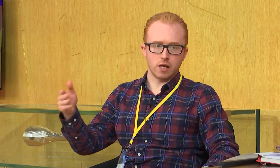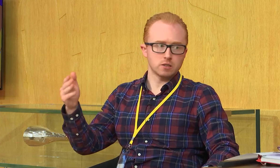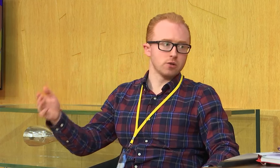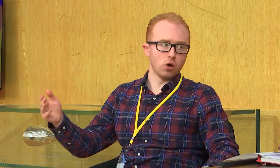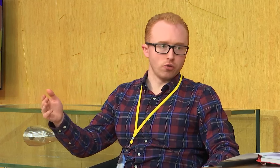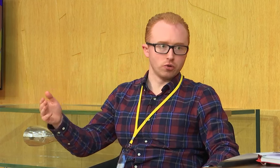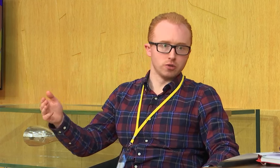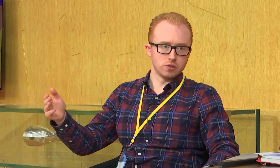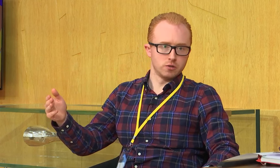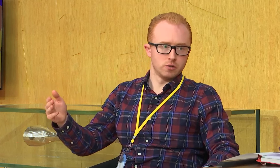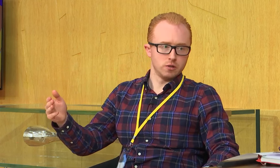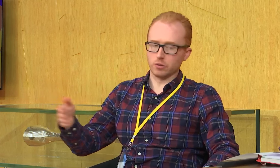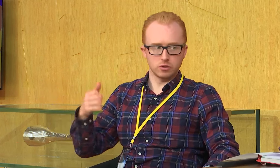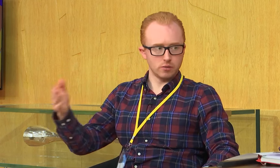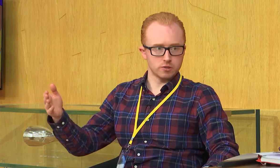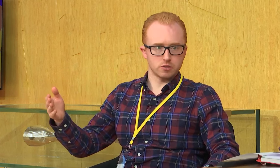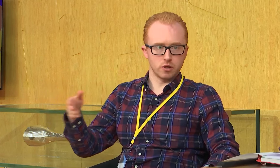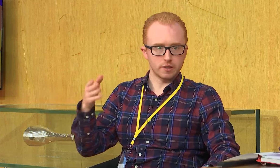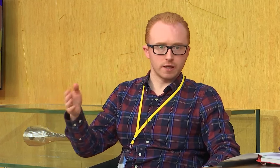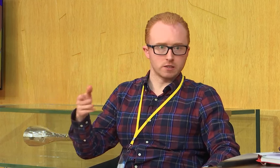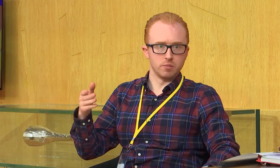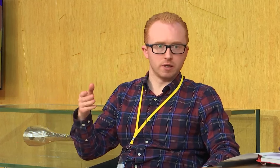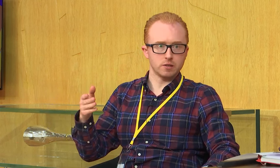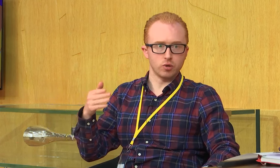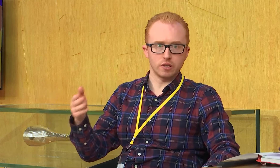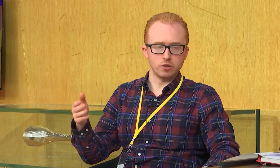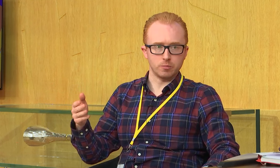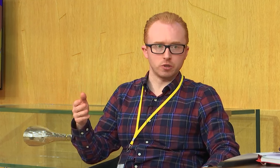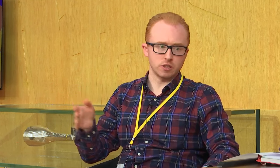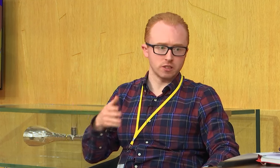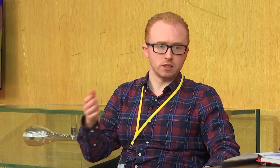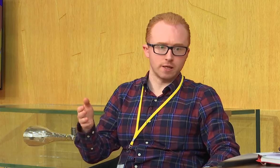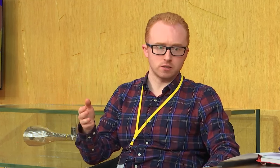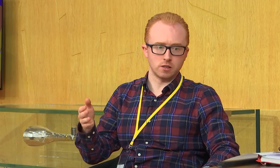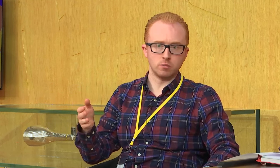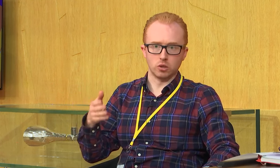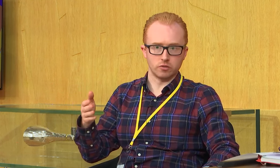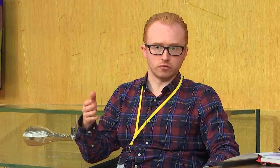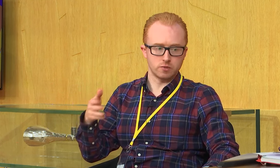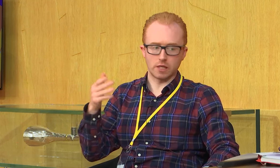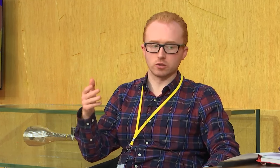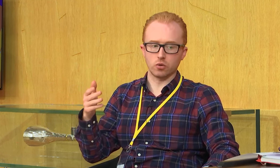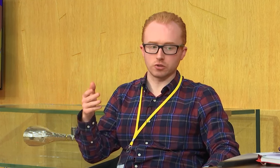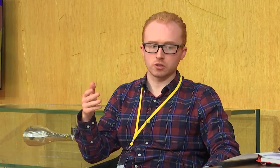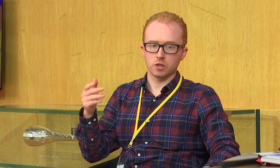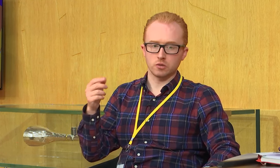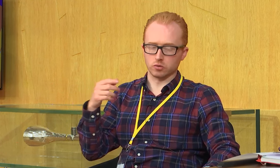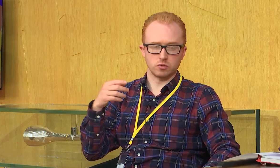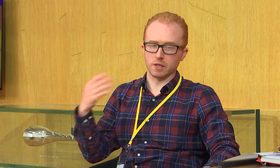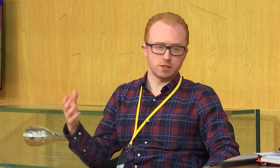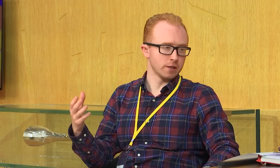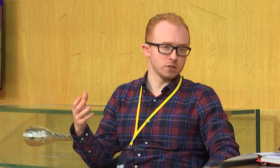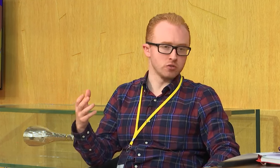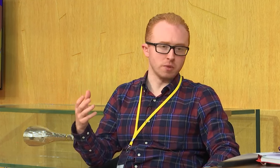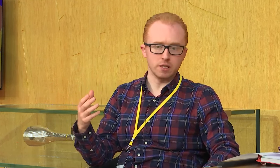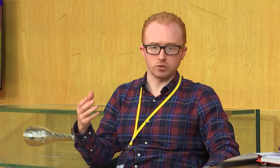I was actually on the course. It was only once I started getting into my graded unit project in the last block of said course, which was